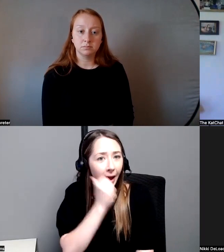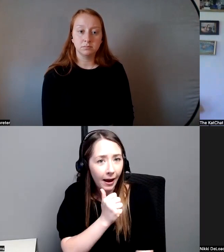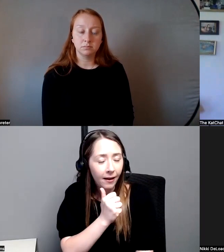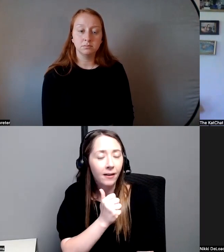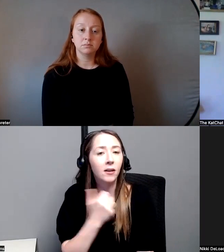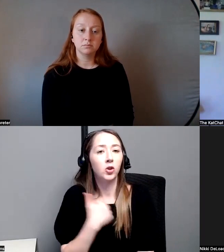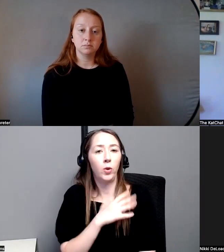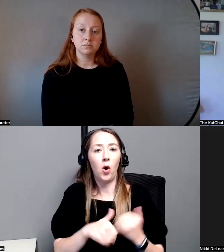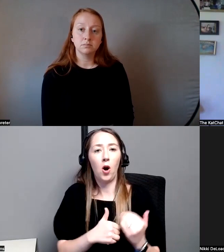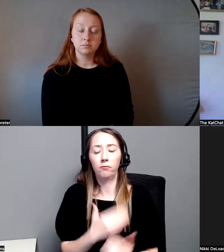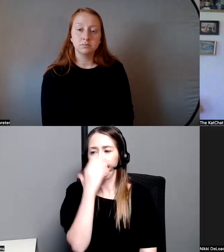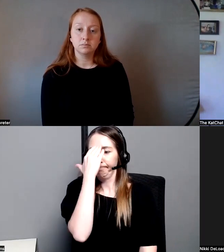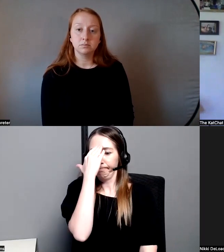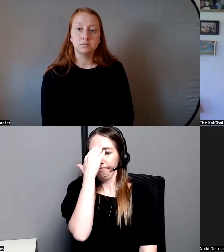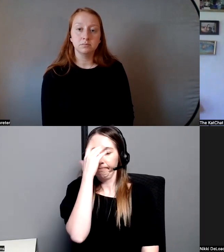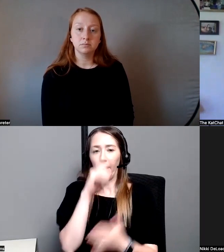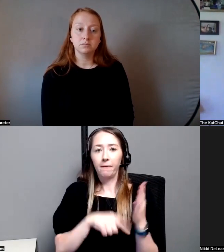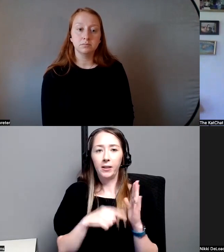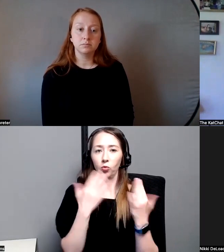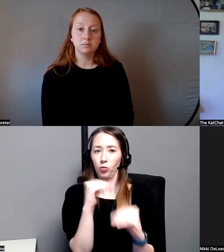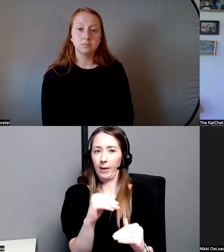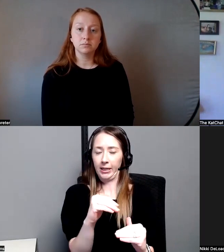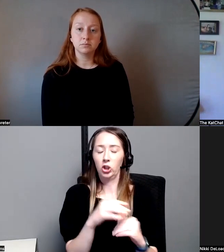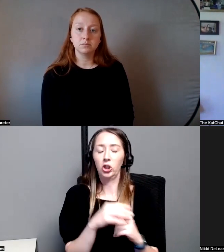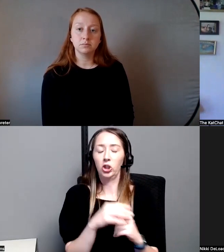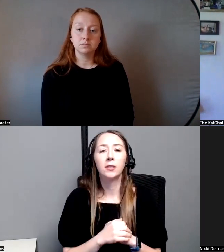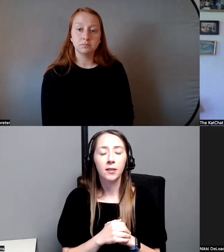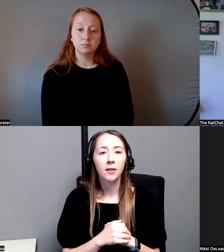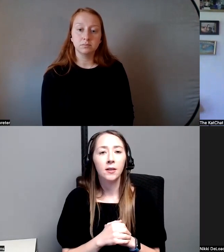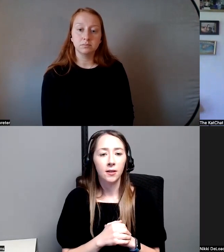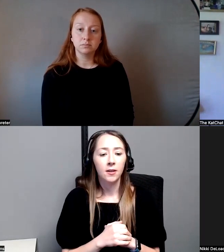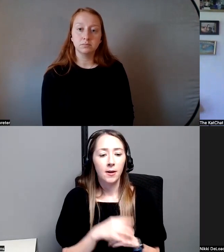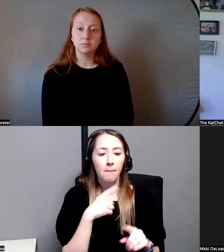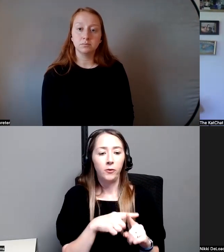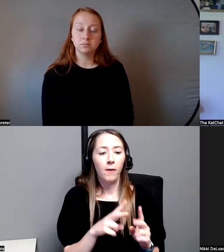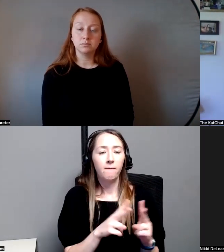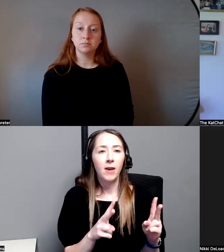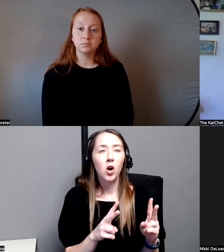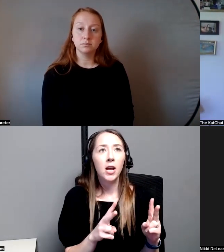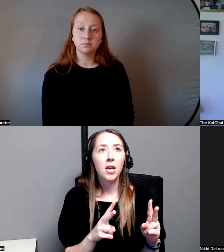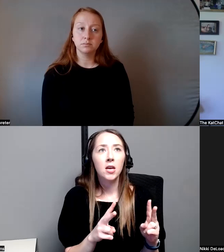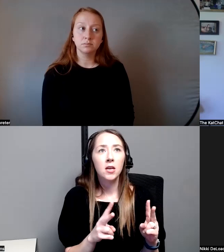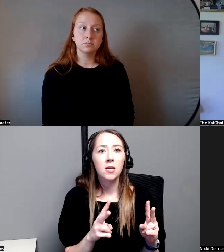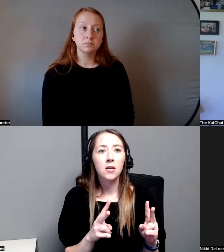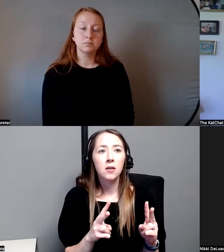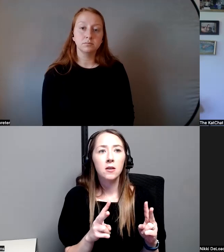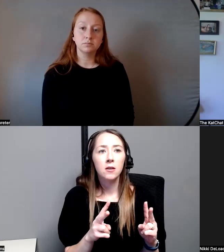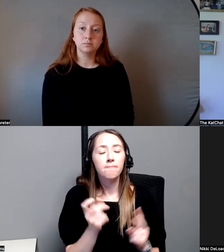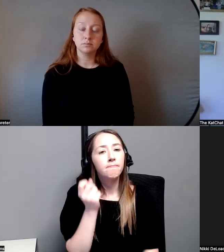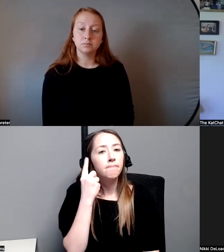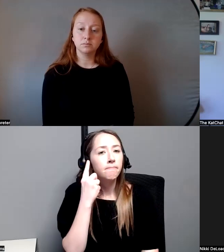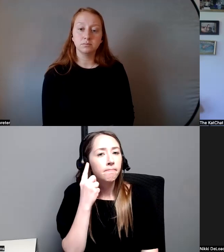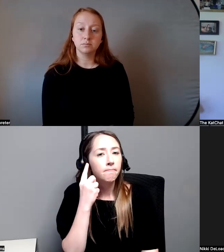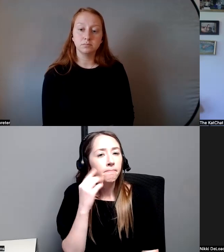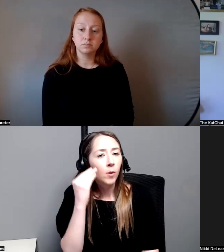very cognizant of that. And we were also all very cognizant of being